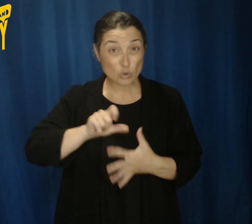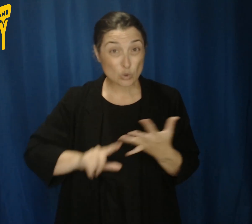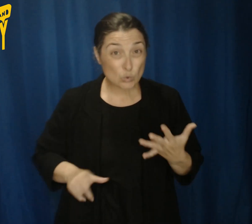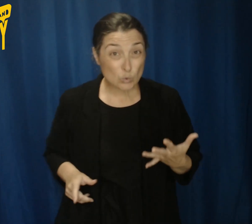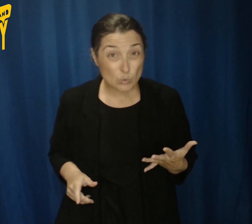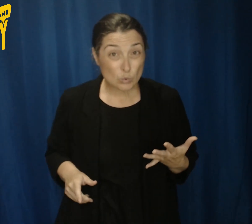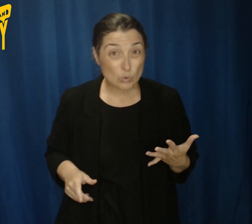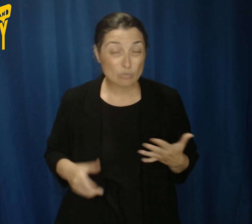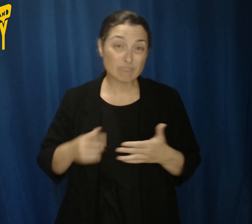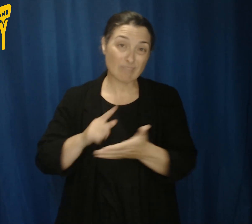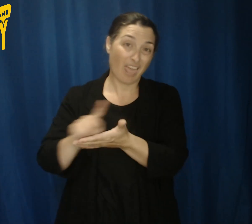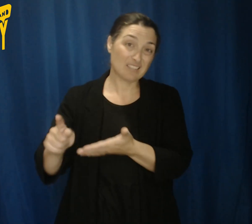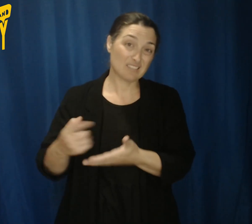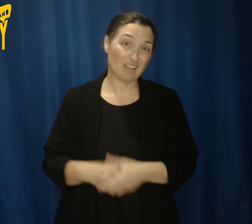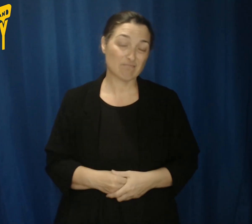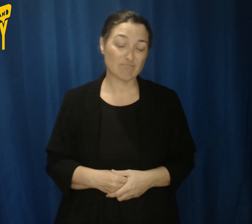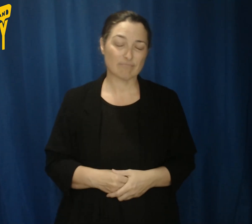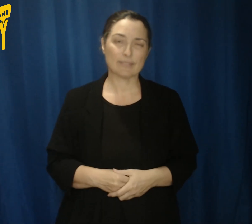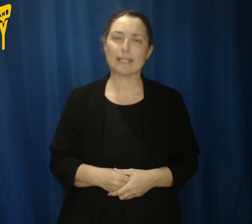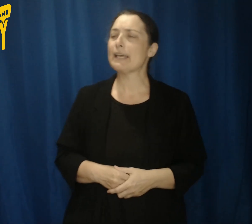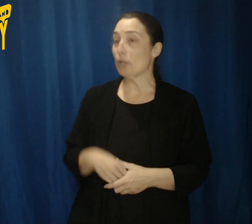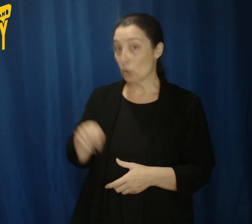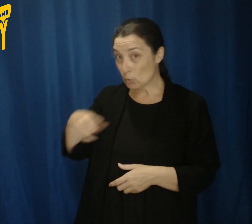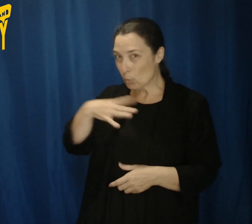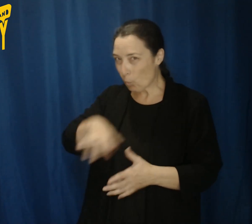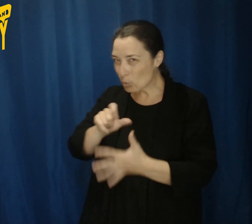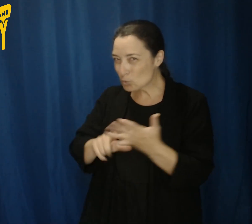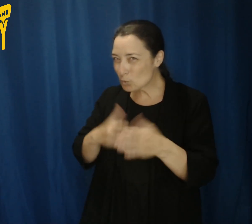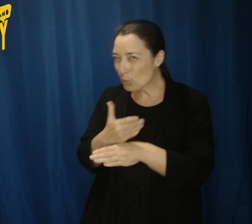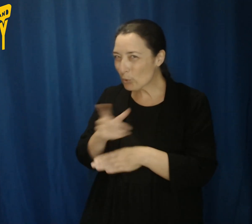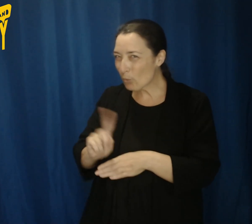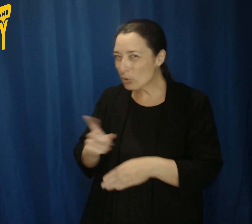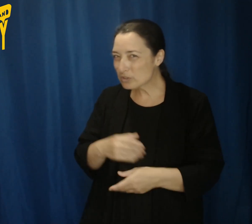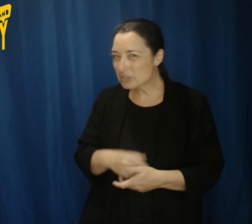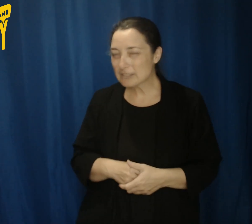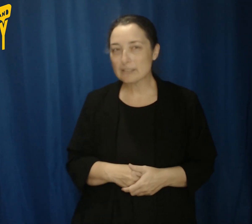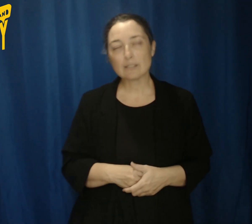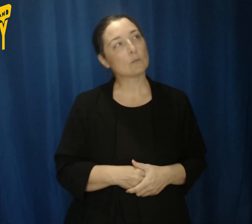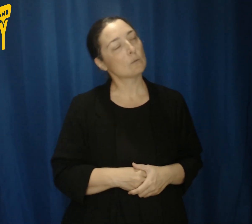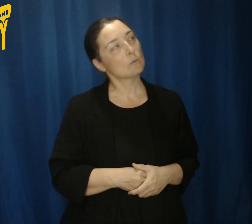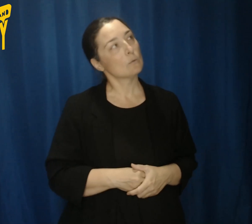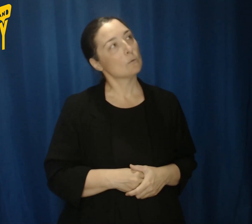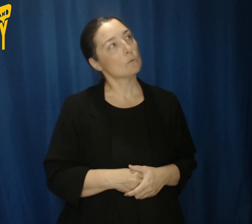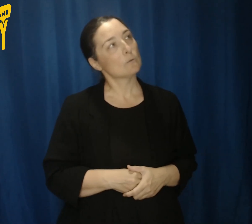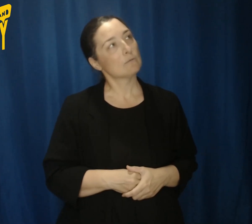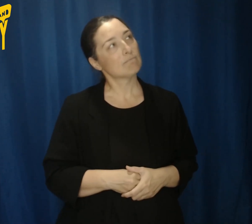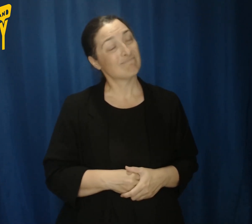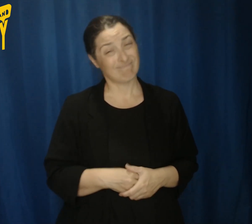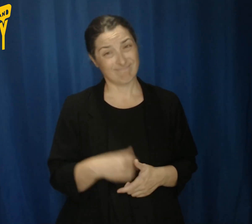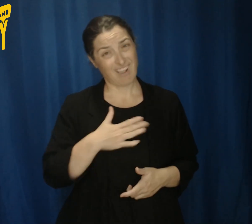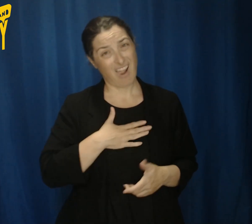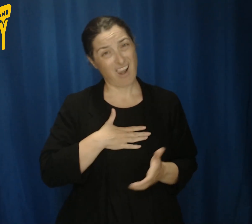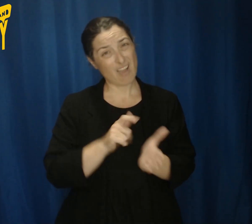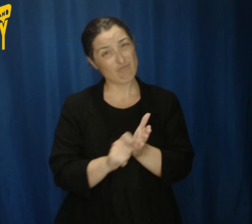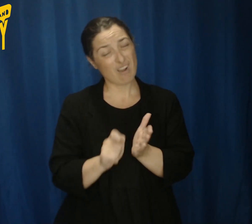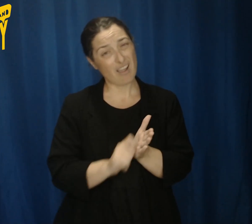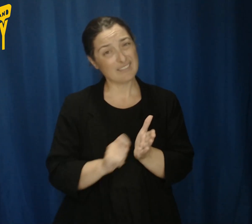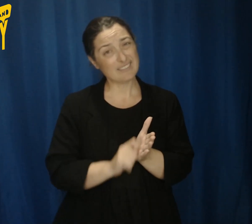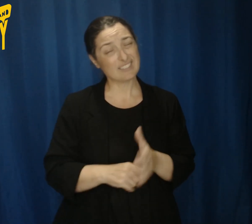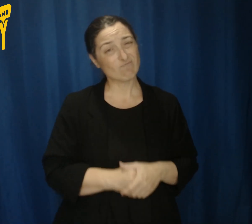till later. What is the work that you really want to do? Well, I just really like writing. I mean, I like being with